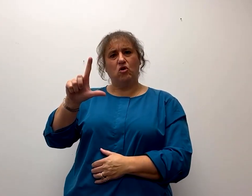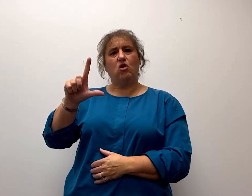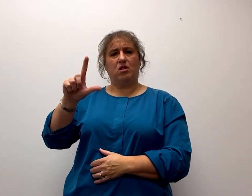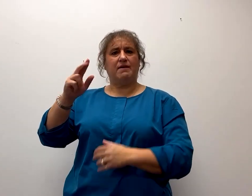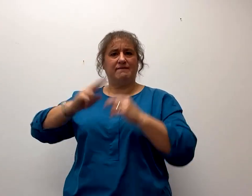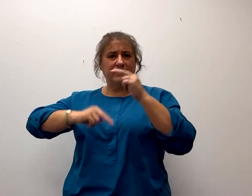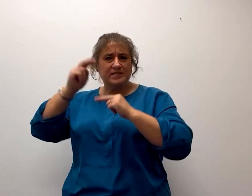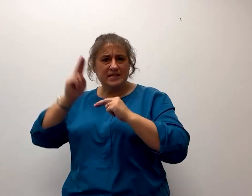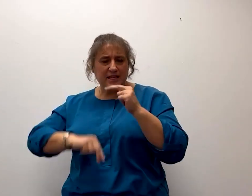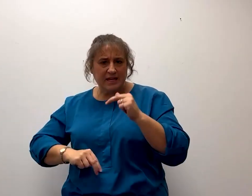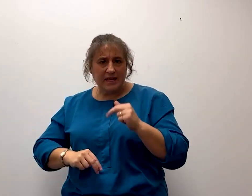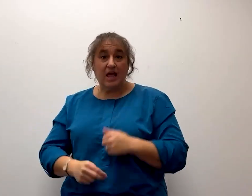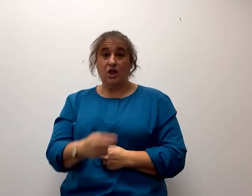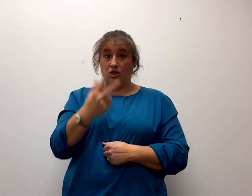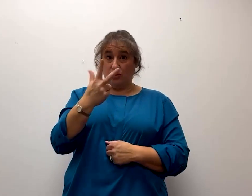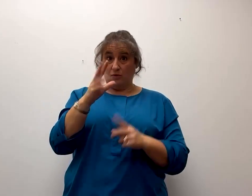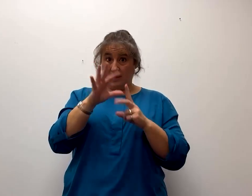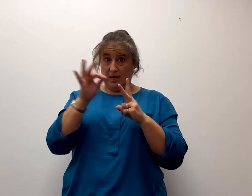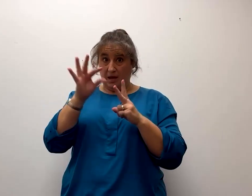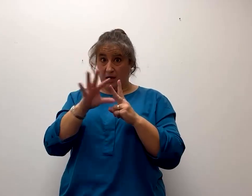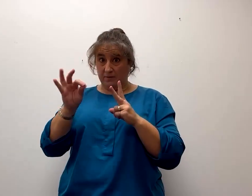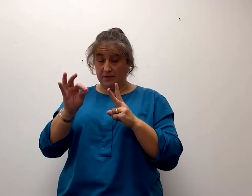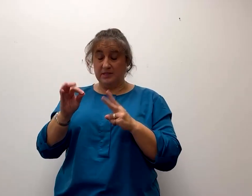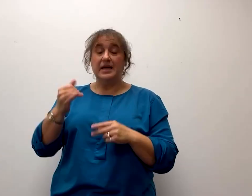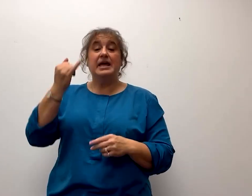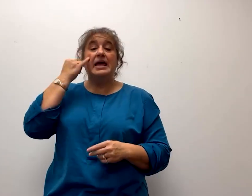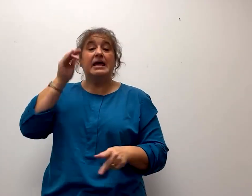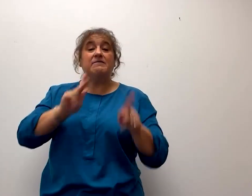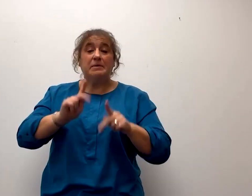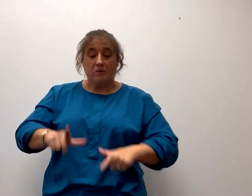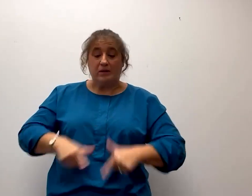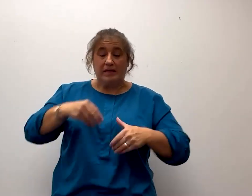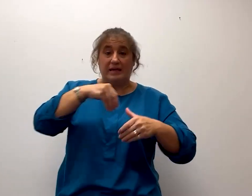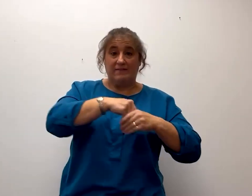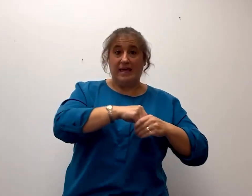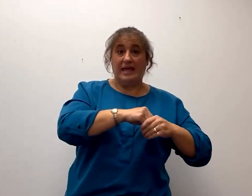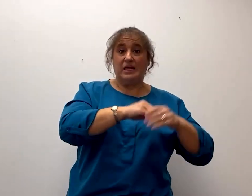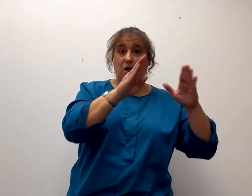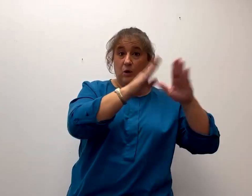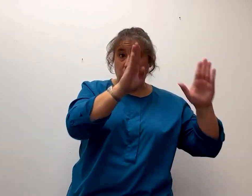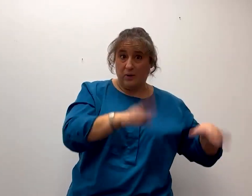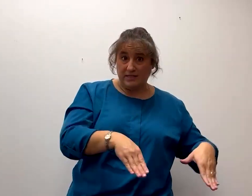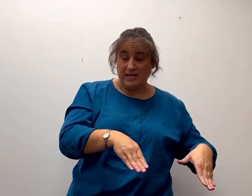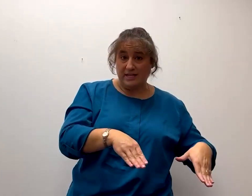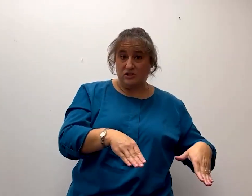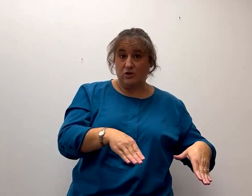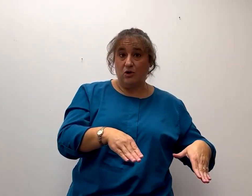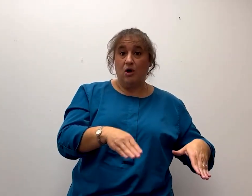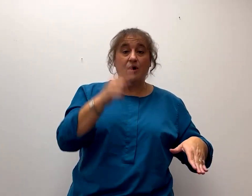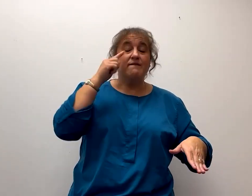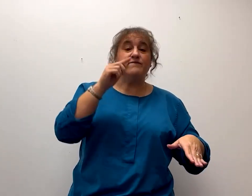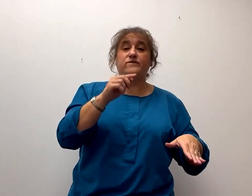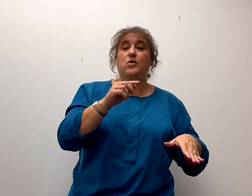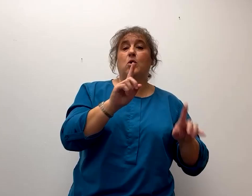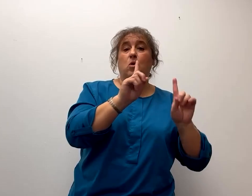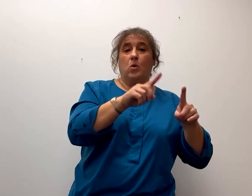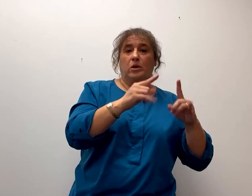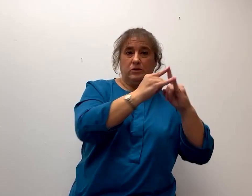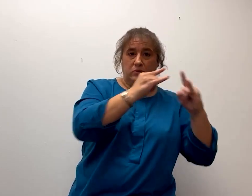an individual who resides in a community care facility to attend day or overnight camp. The first one is that a